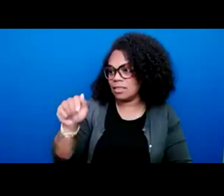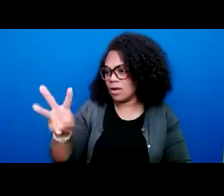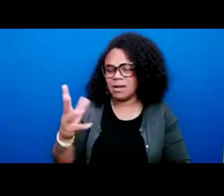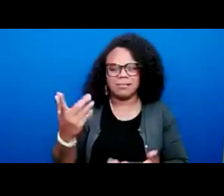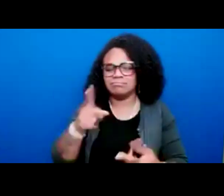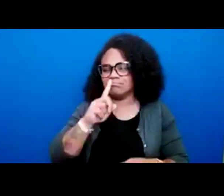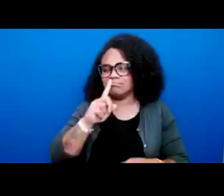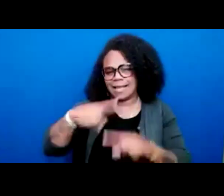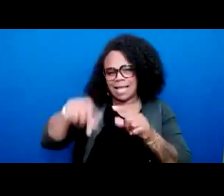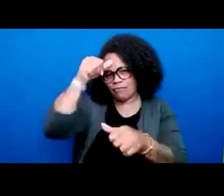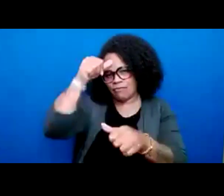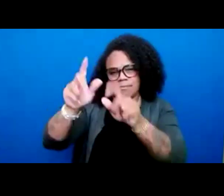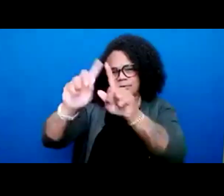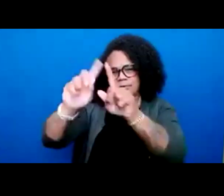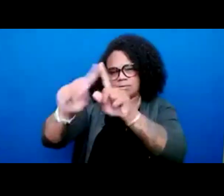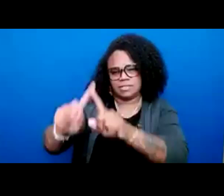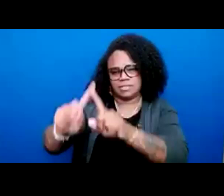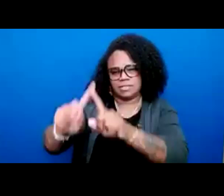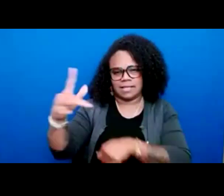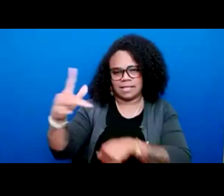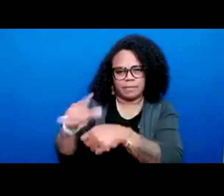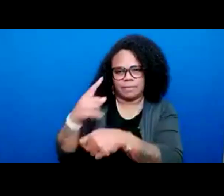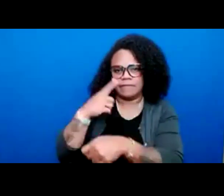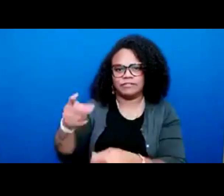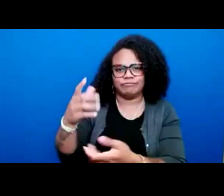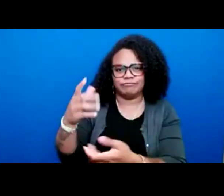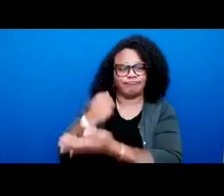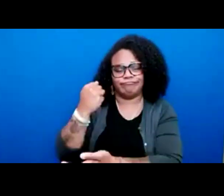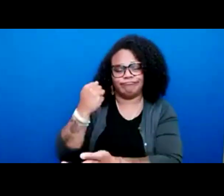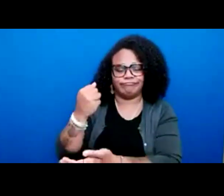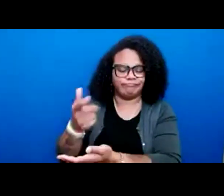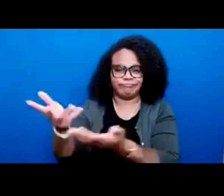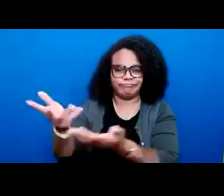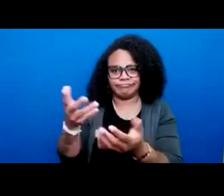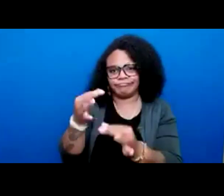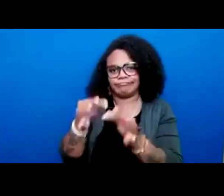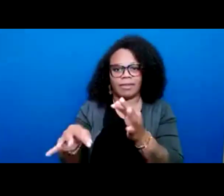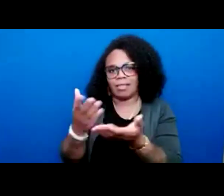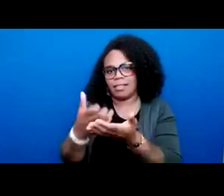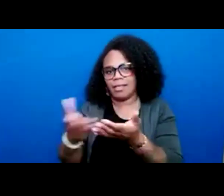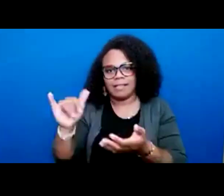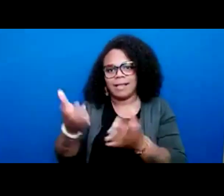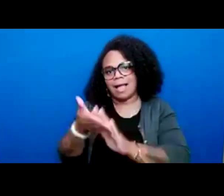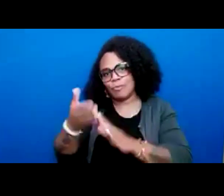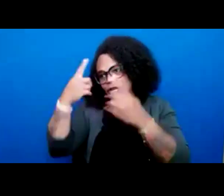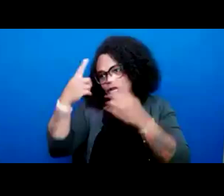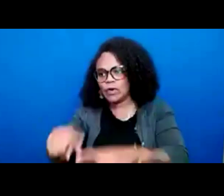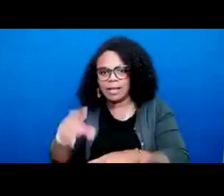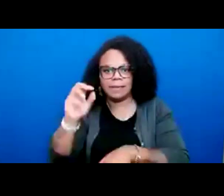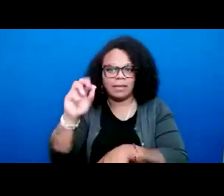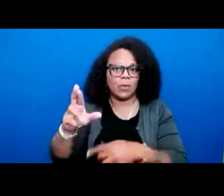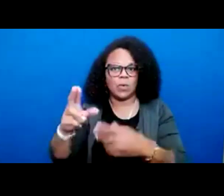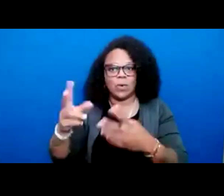websites that are out there where you can get things like operating agreements or partnership